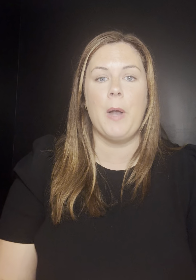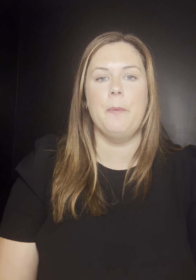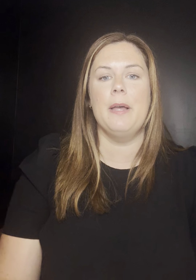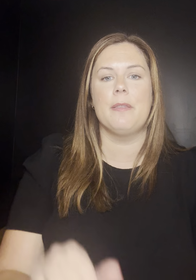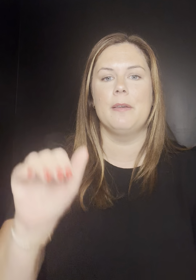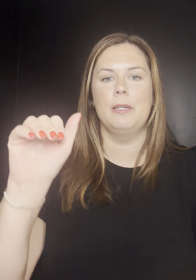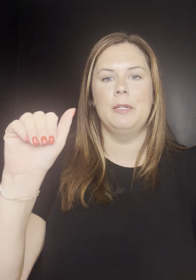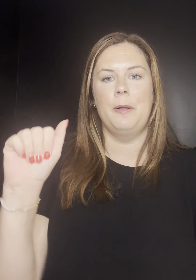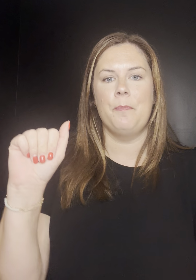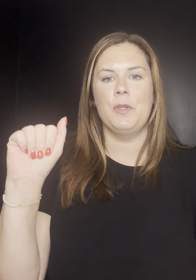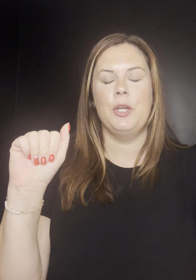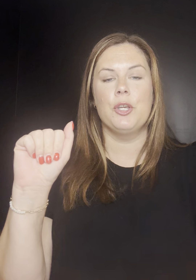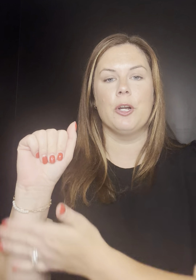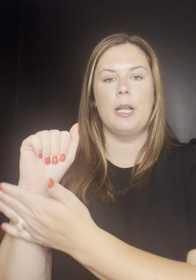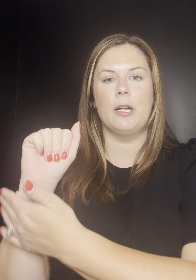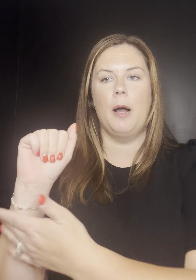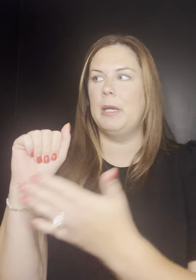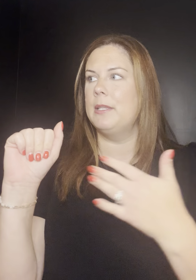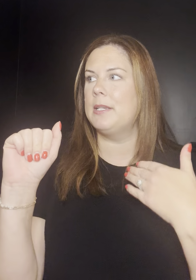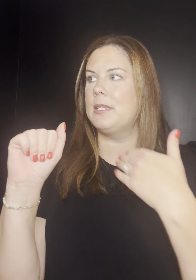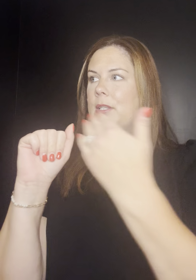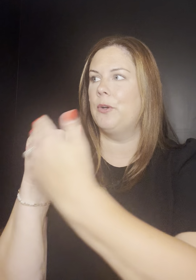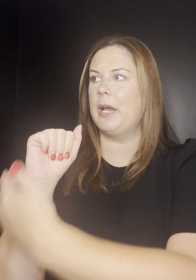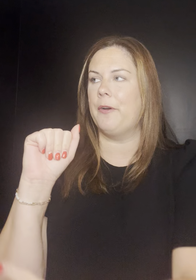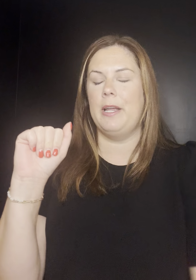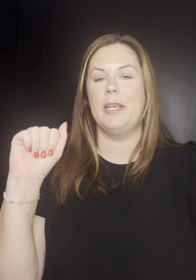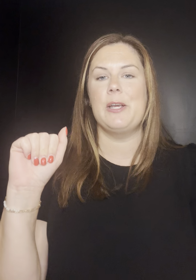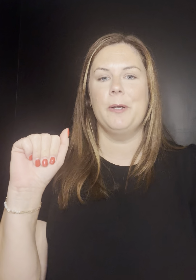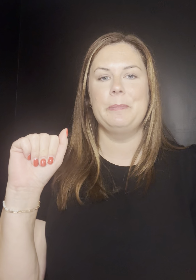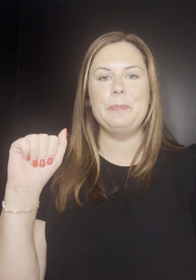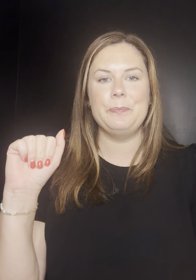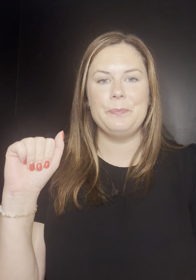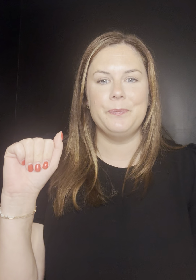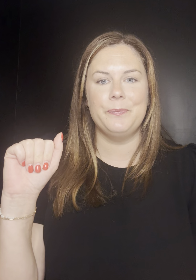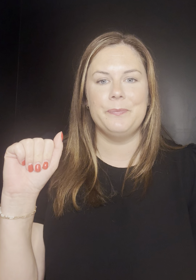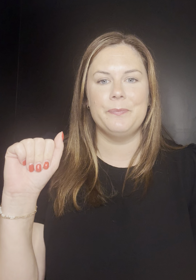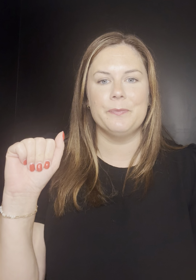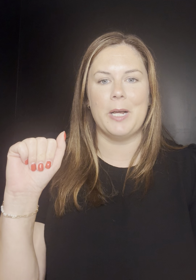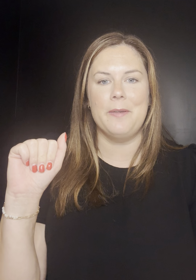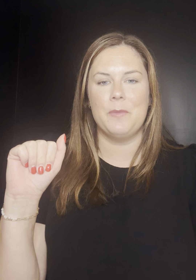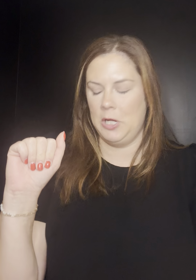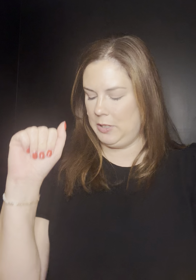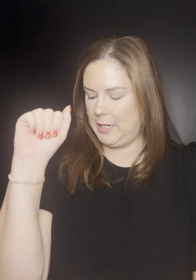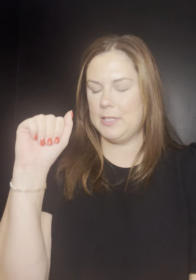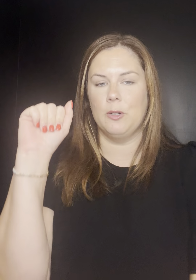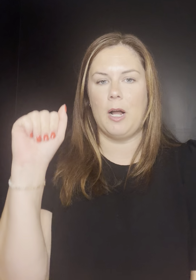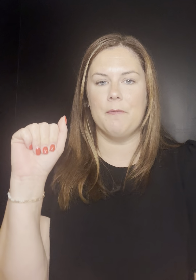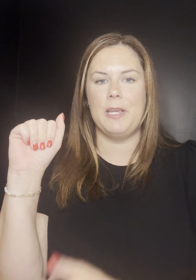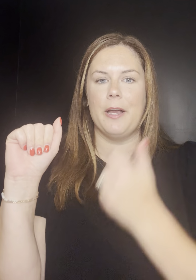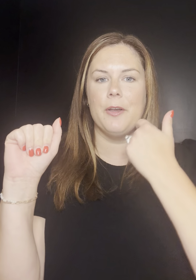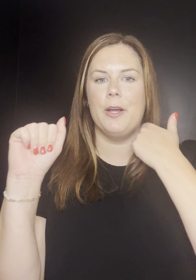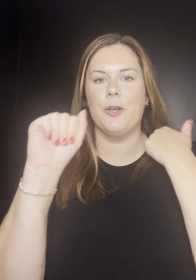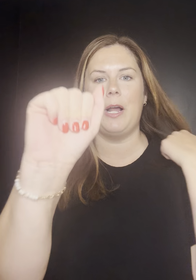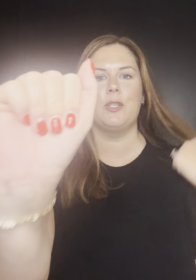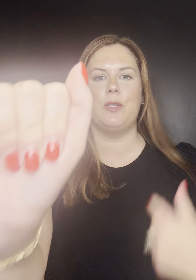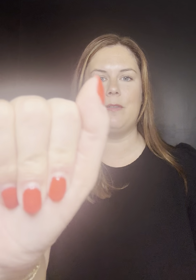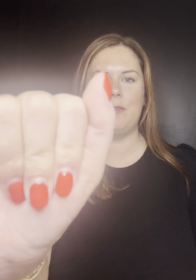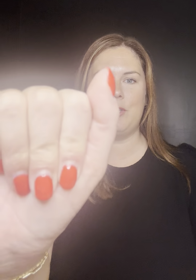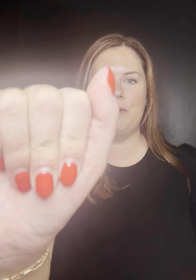with. You're gonna come in this little area here, right? Nice little comfy area. You're not too